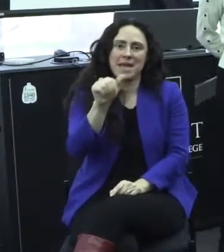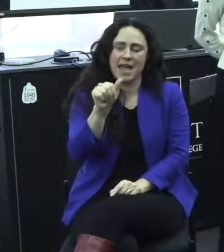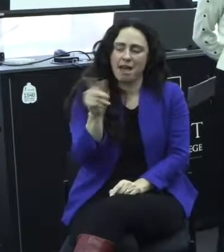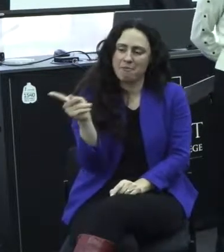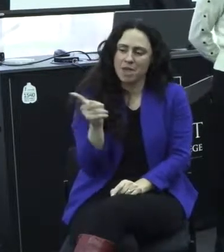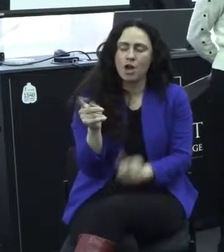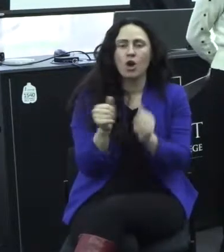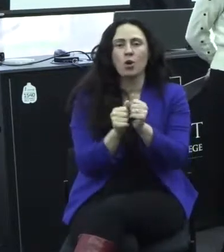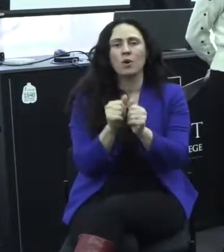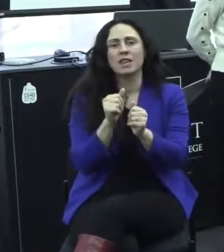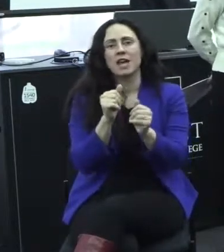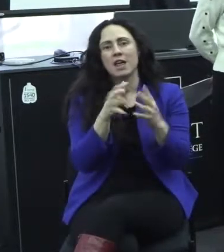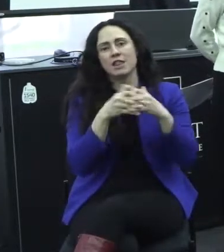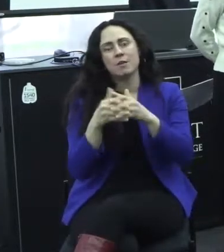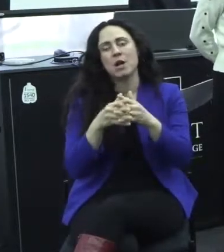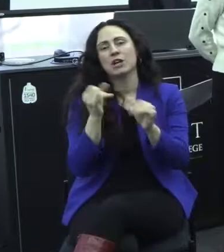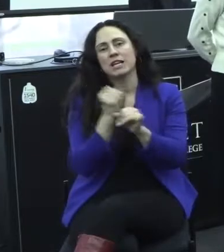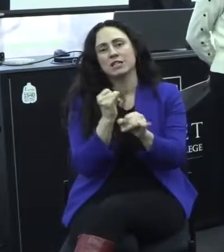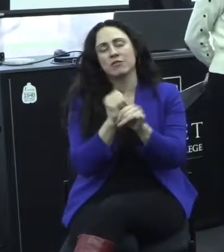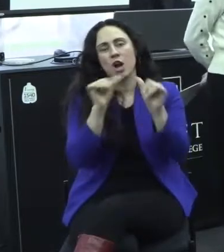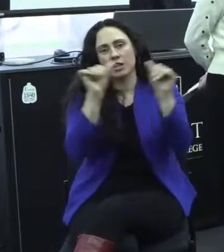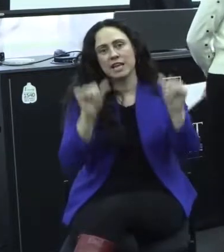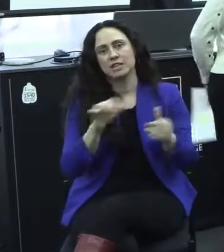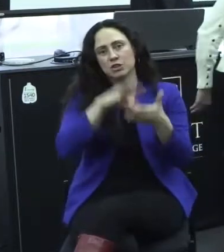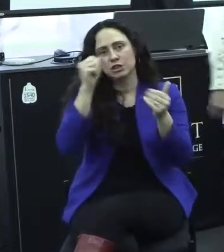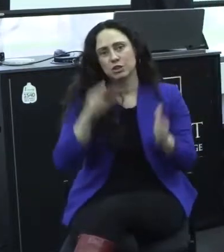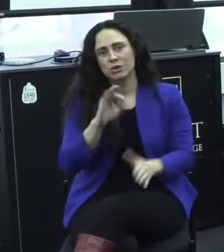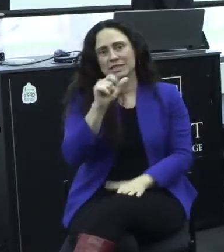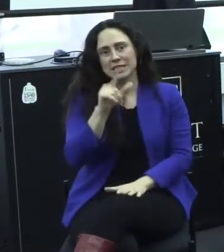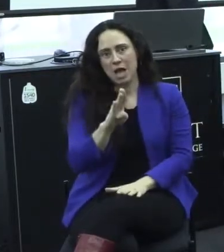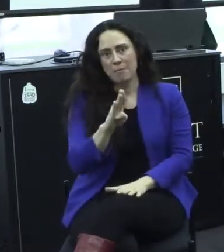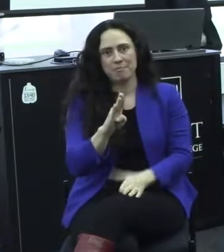with the American Institute of Architecture Students Club.